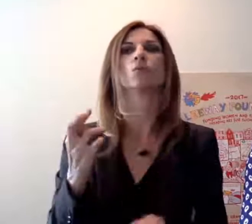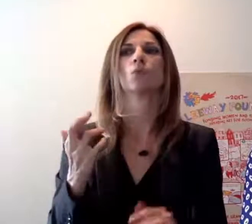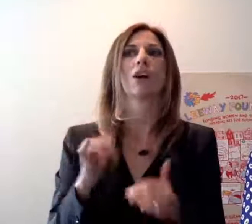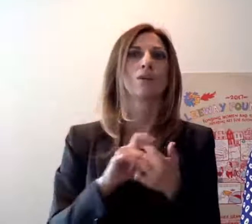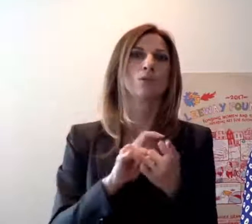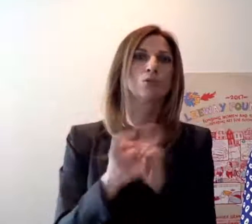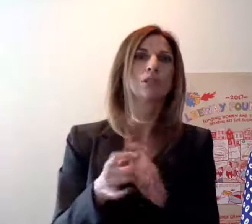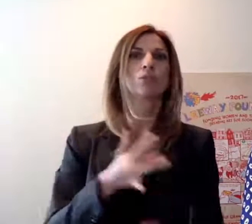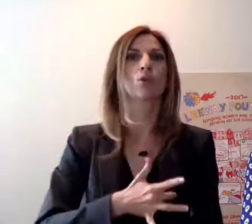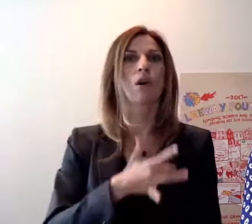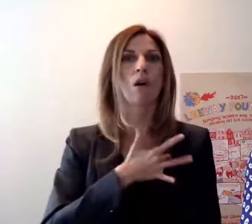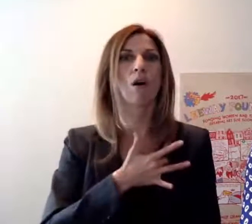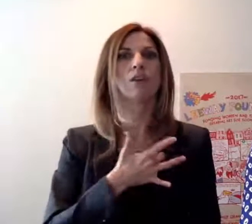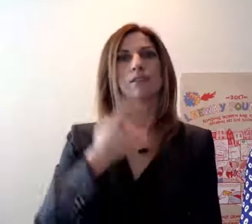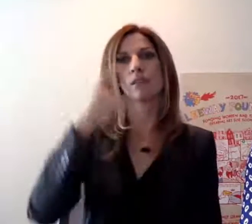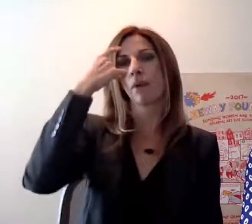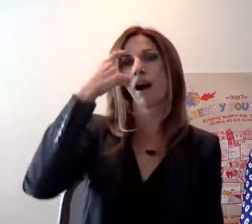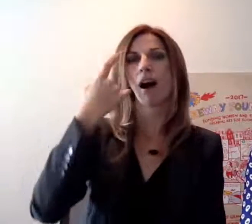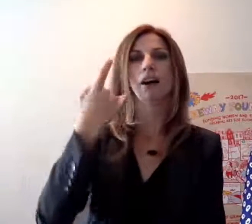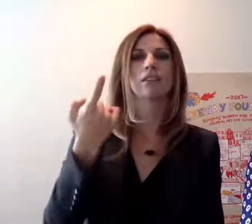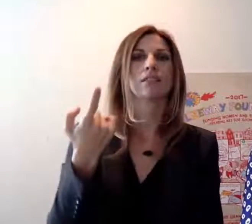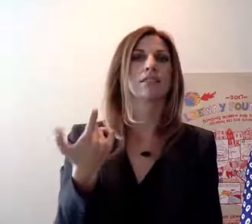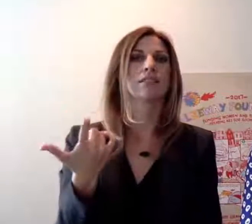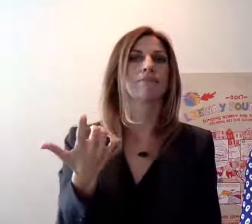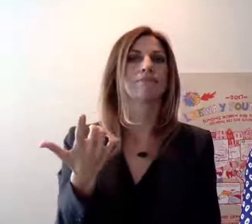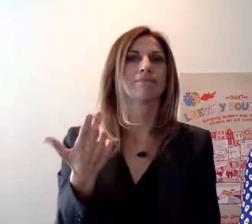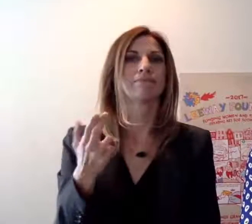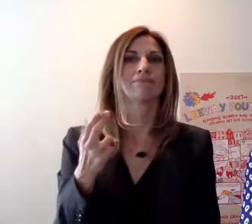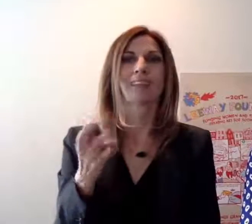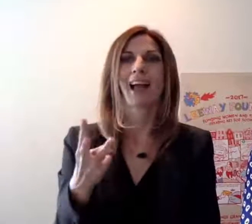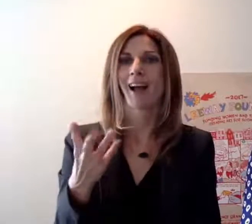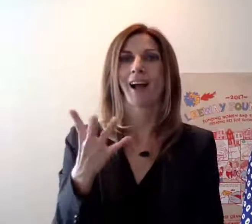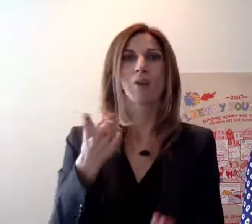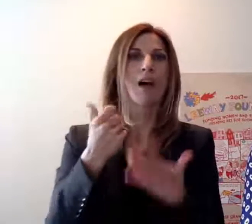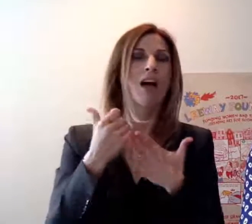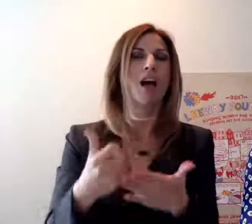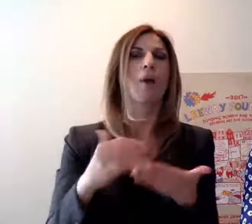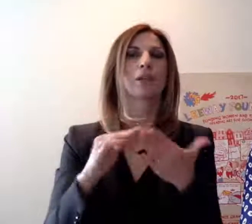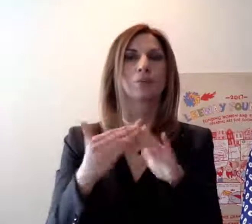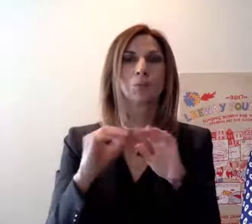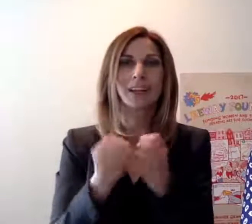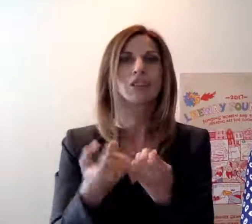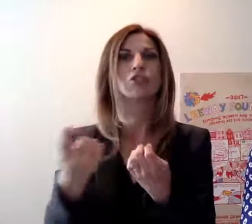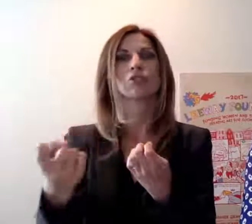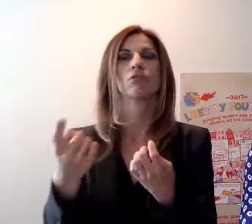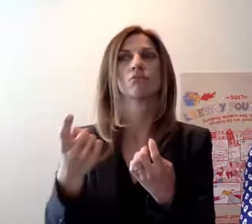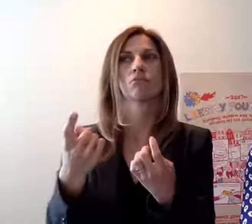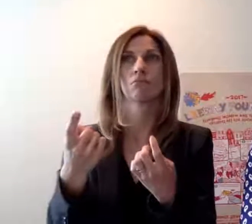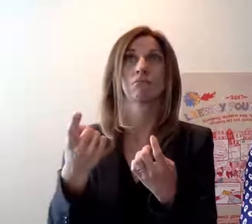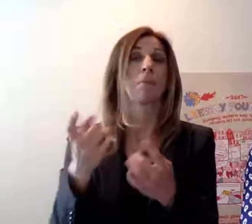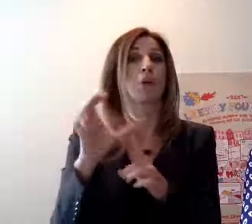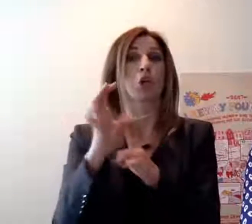changing hearts and minds? What are ways that you're helping community organizations add a cultural element maybe towards a particular